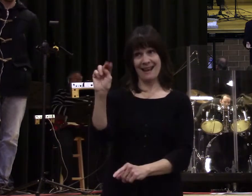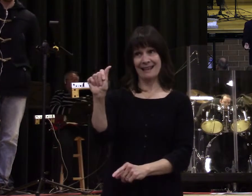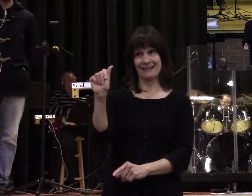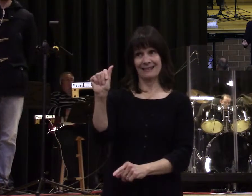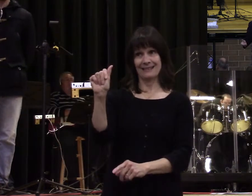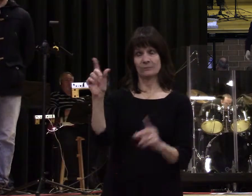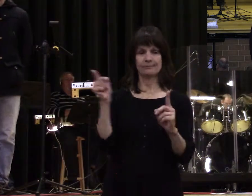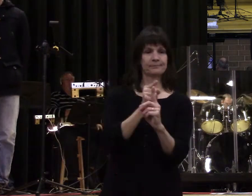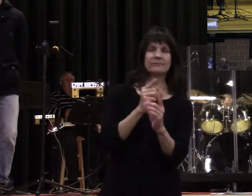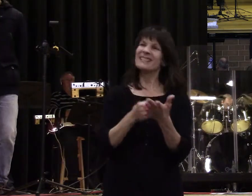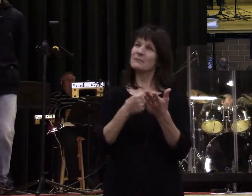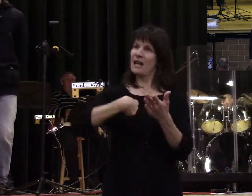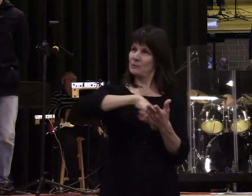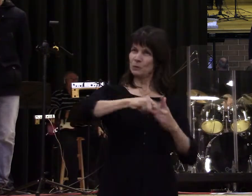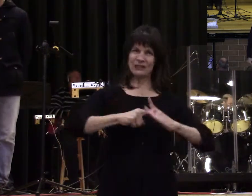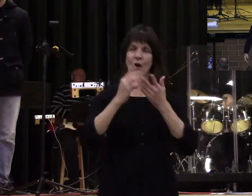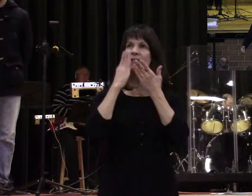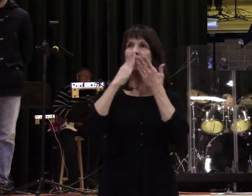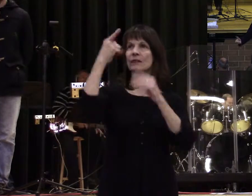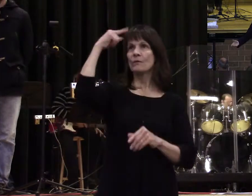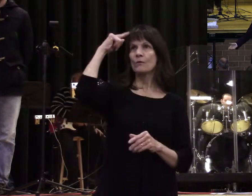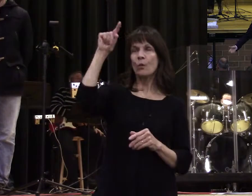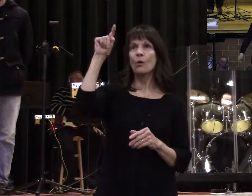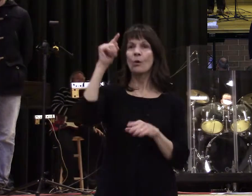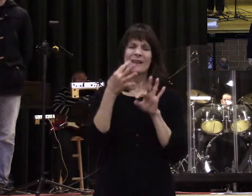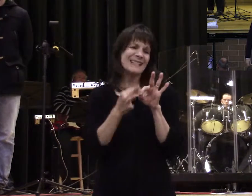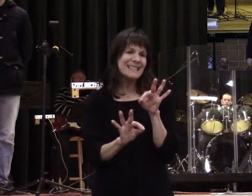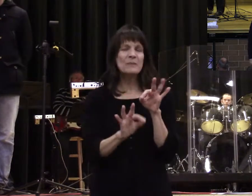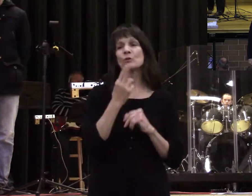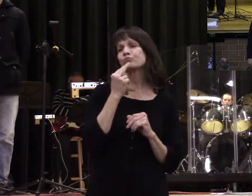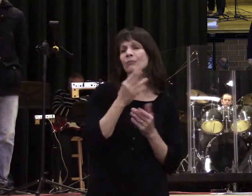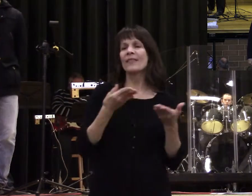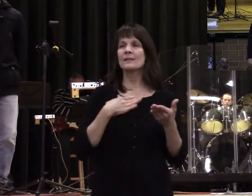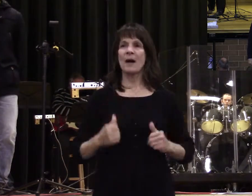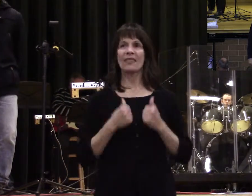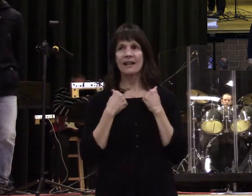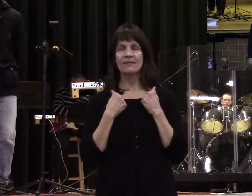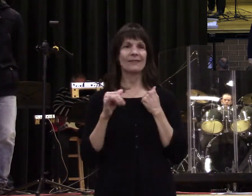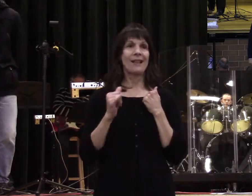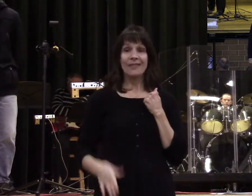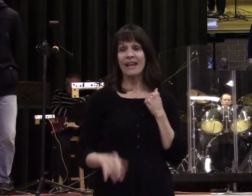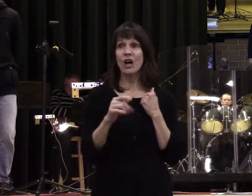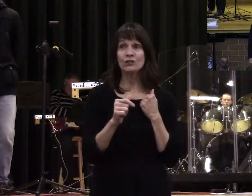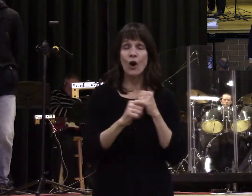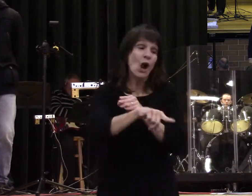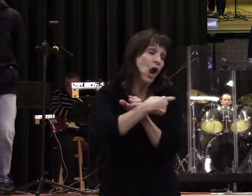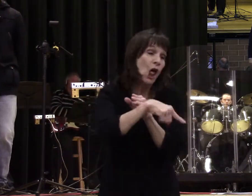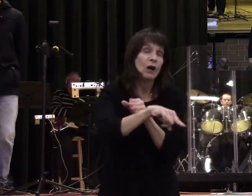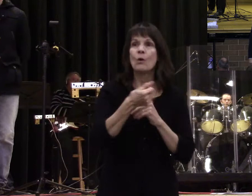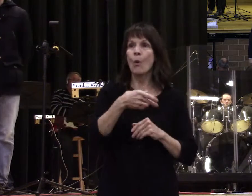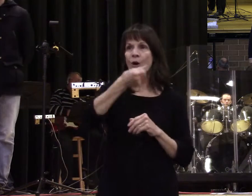Sometimes we start thanking God for things like simple things like our tails that wag, and ice